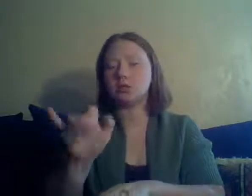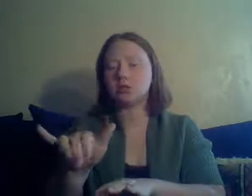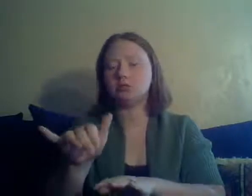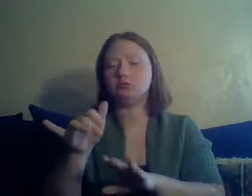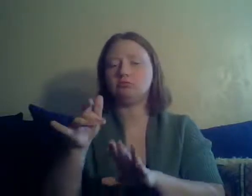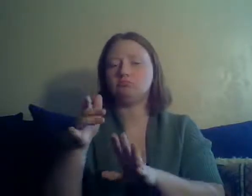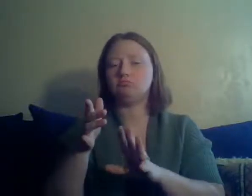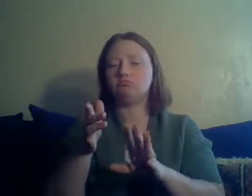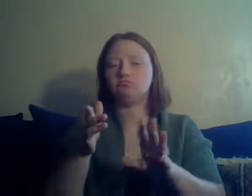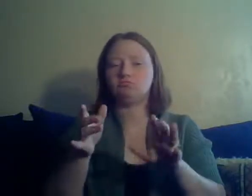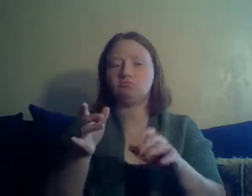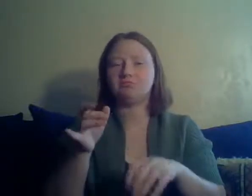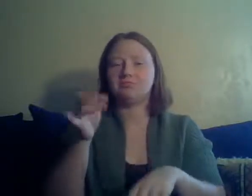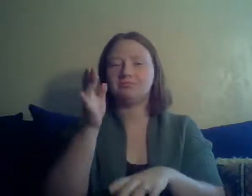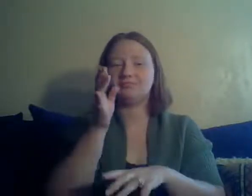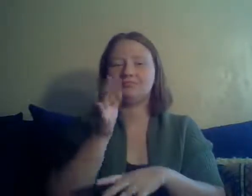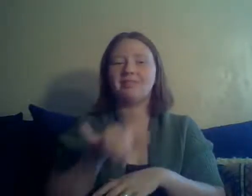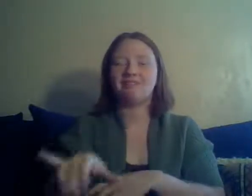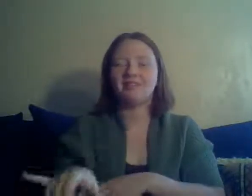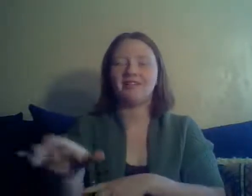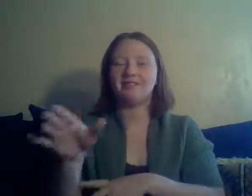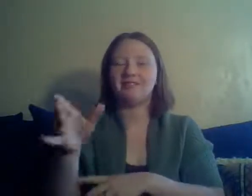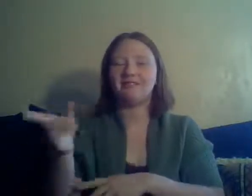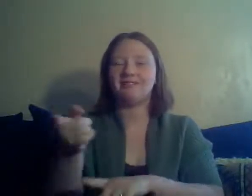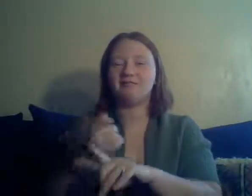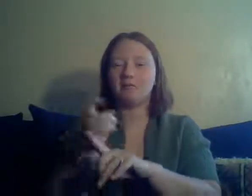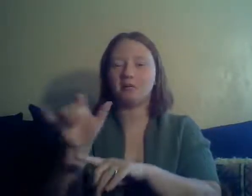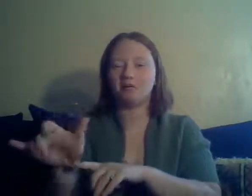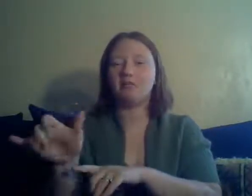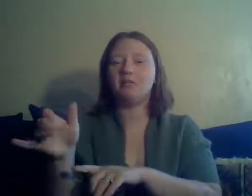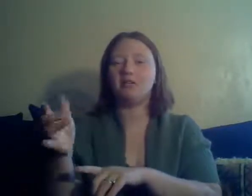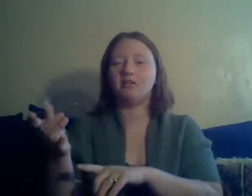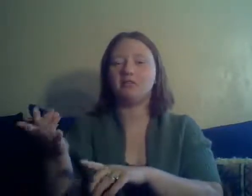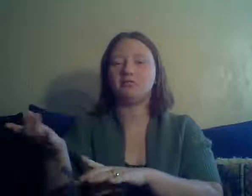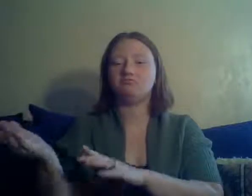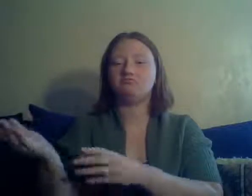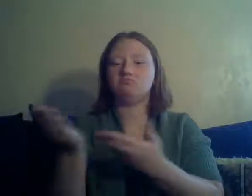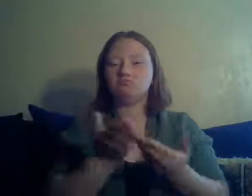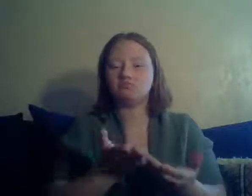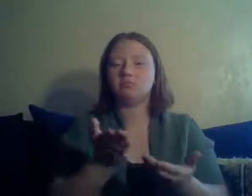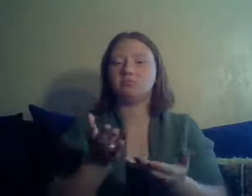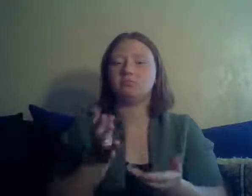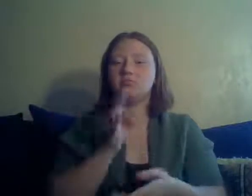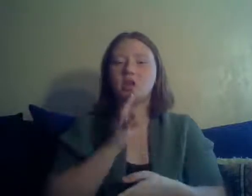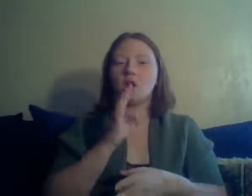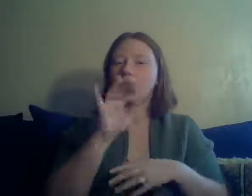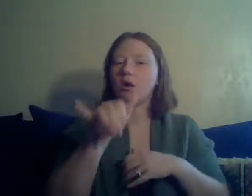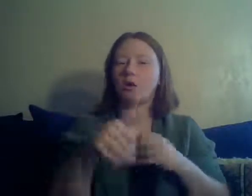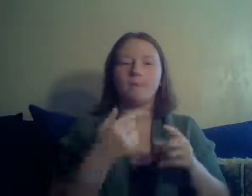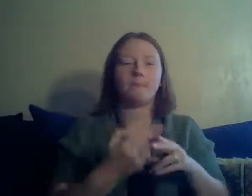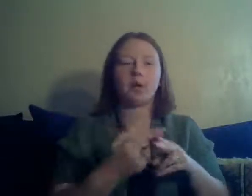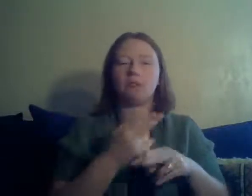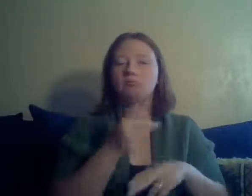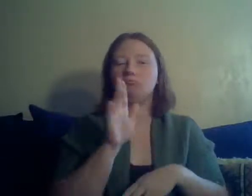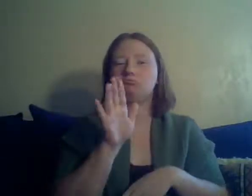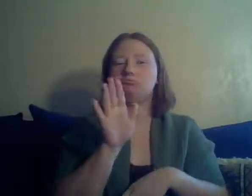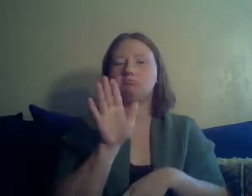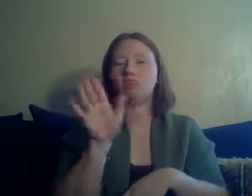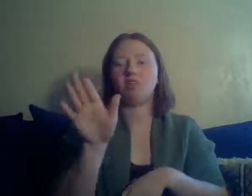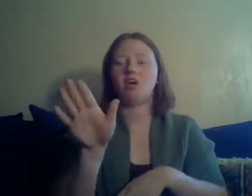about he was doing child psychology, so he decided to talk about Erickson's stages of development, and that was really perfect because